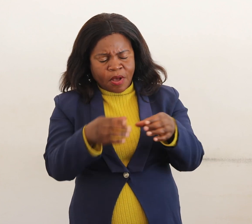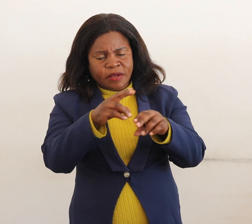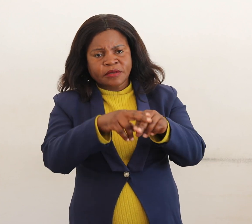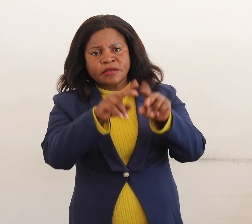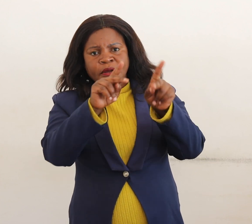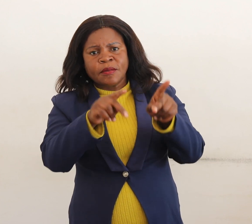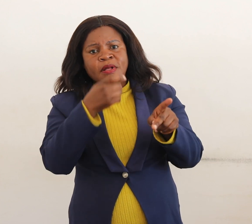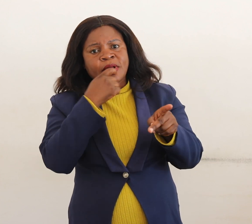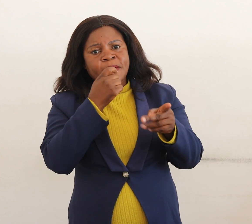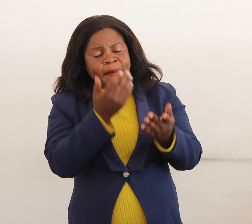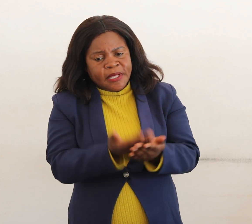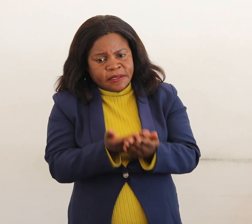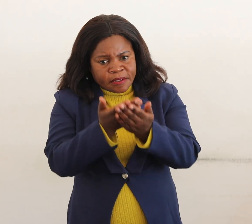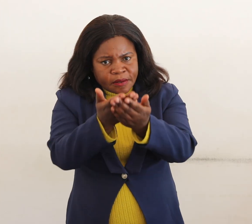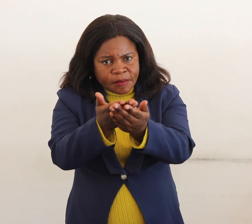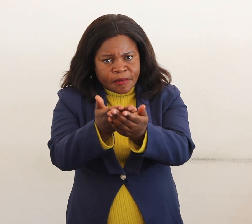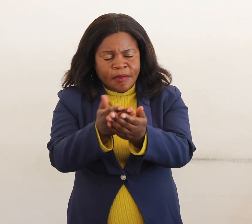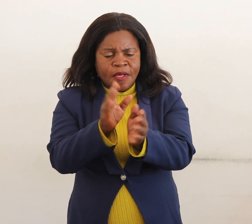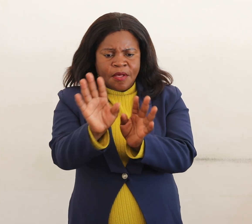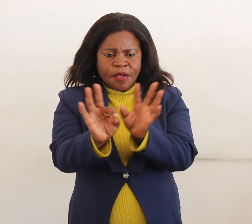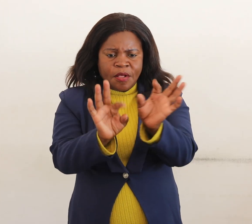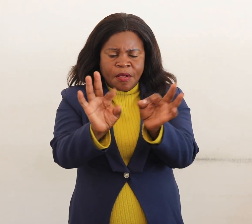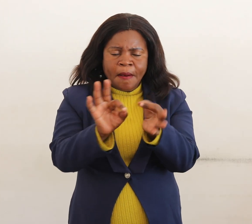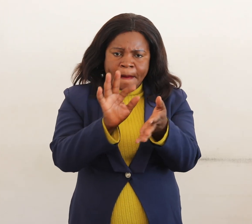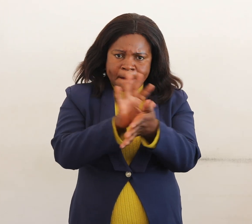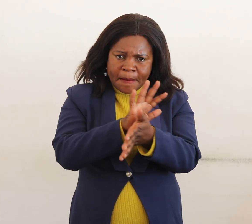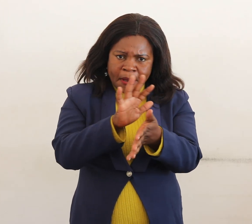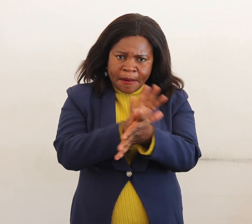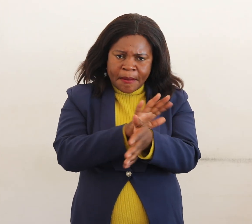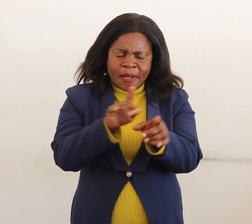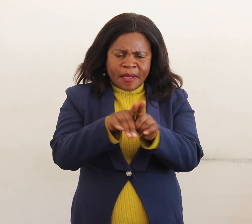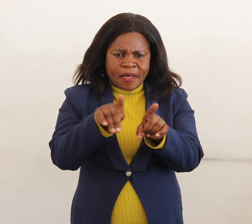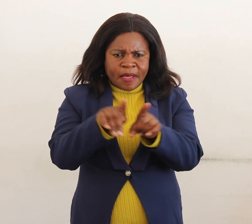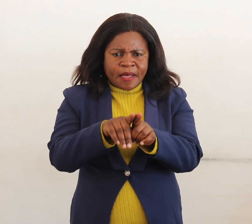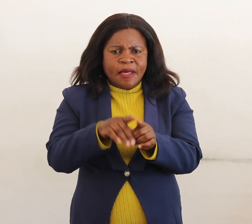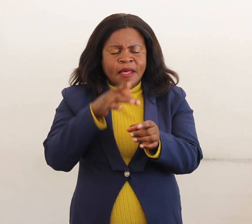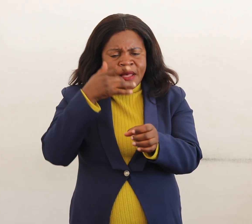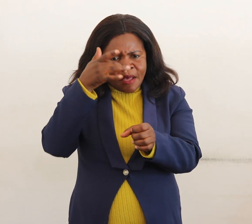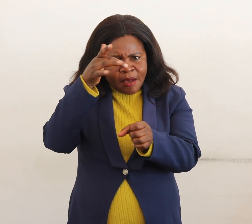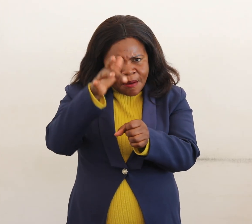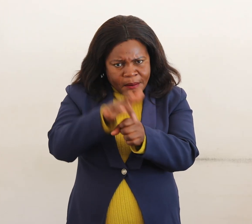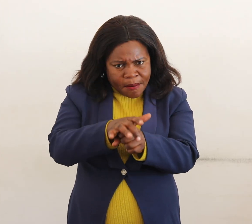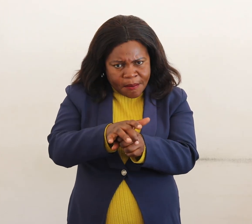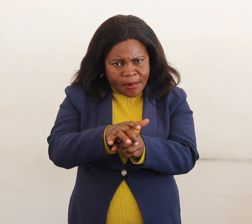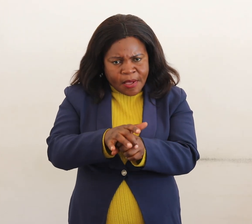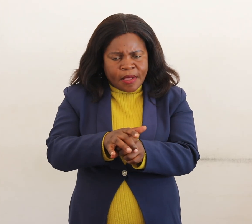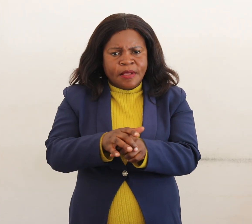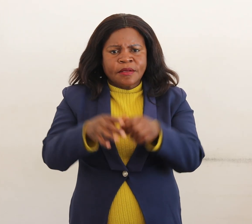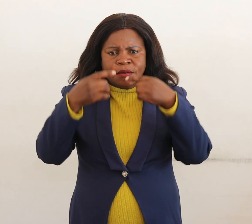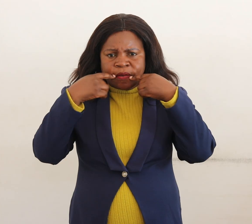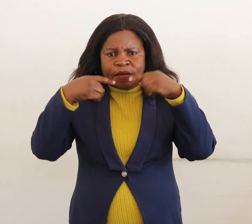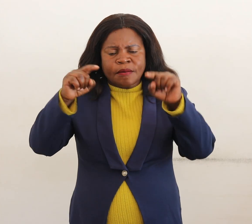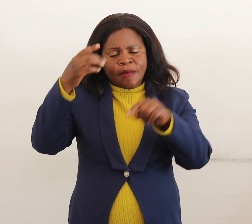submit a nomination paper and affidavit to the returning officer in the required